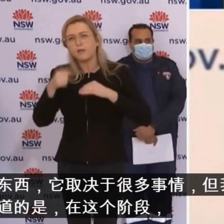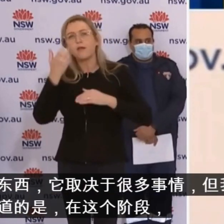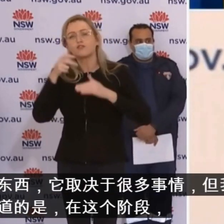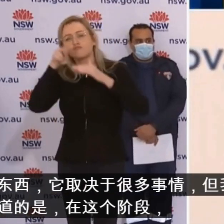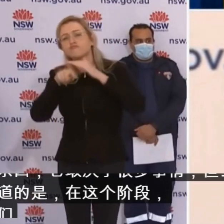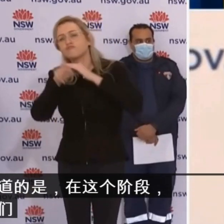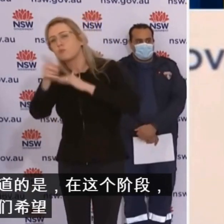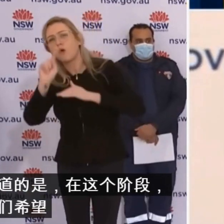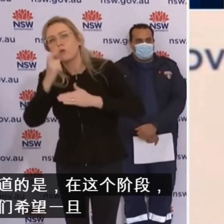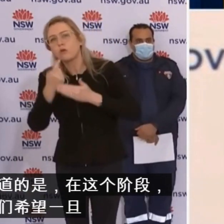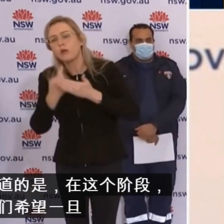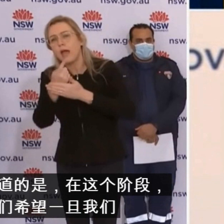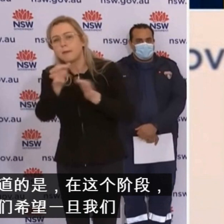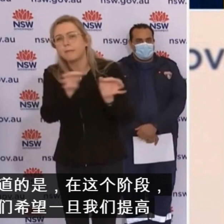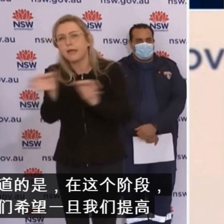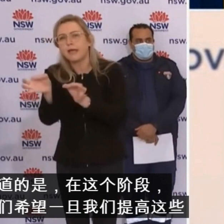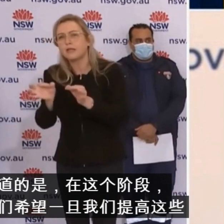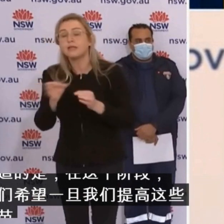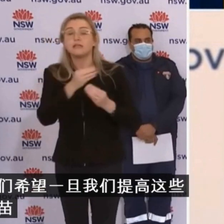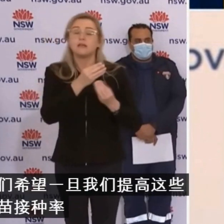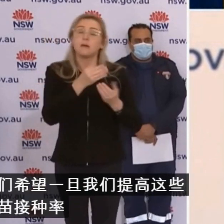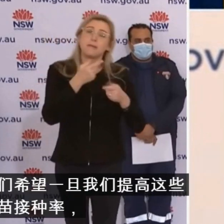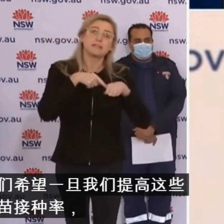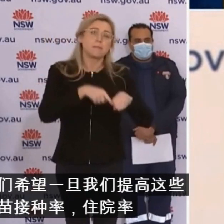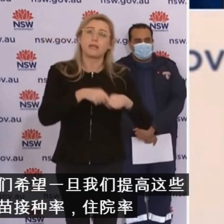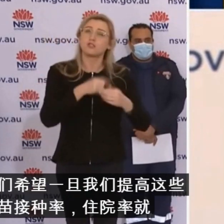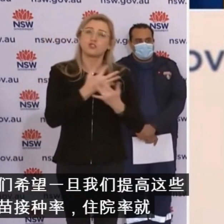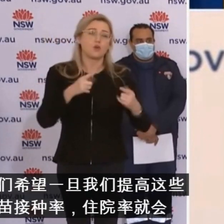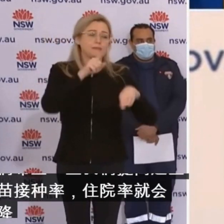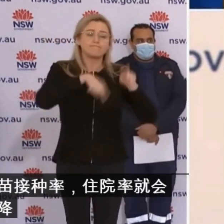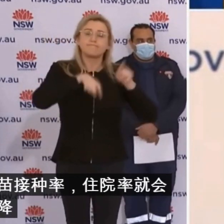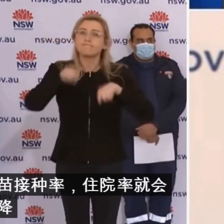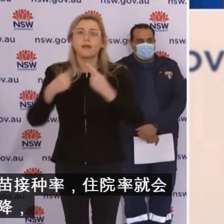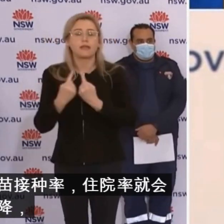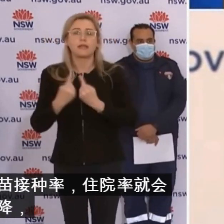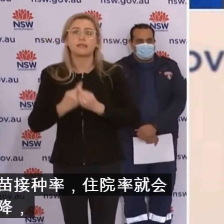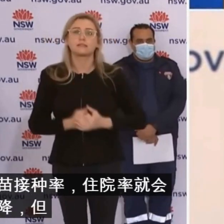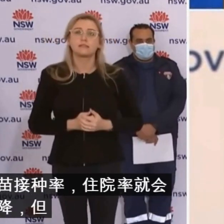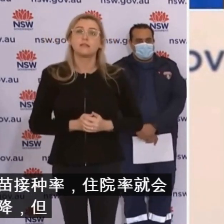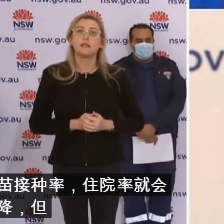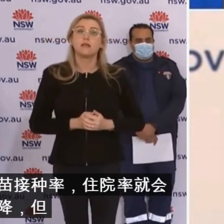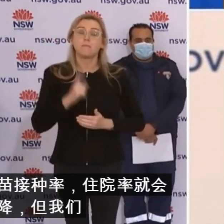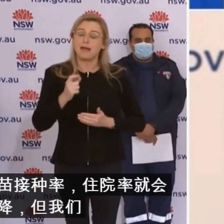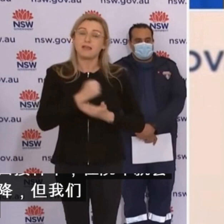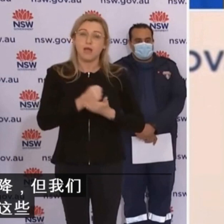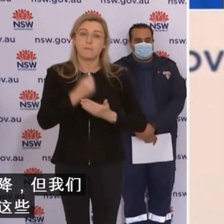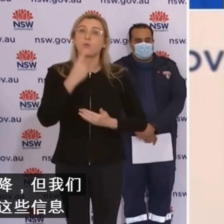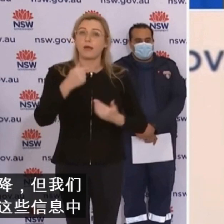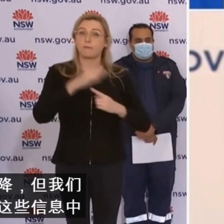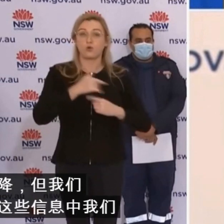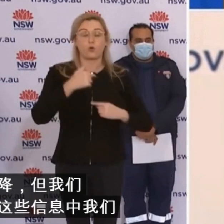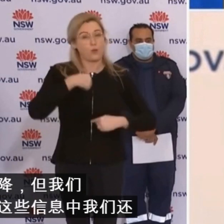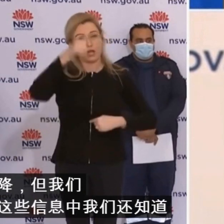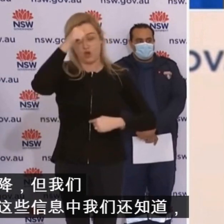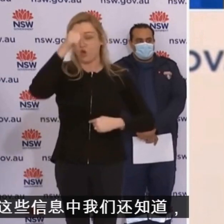stage, we're hopeful that once we get those vaccination rates up, the rate of hospitalisation declines. But we also know from